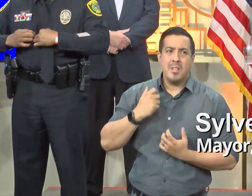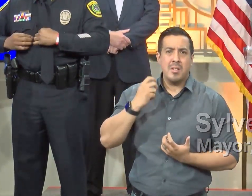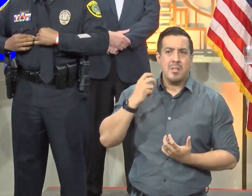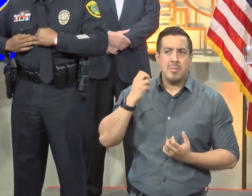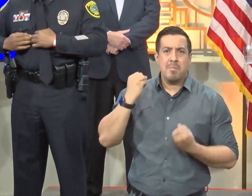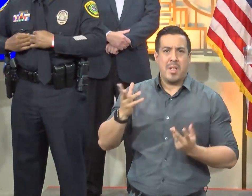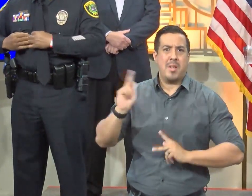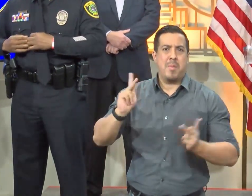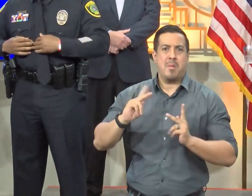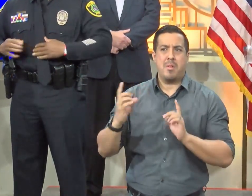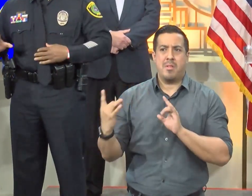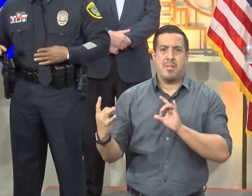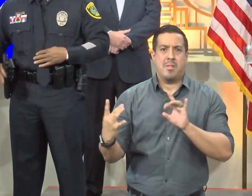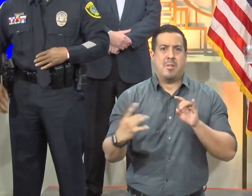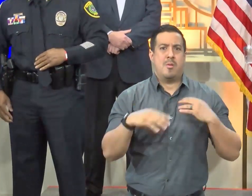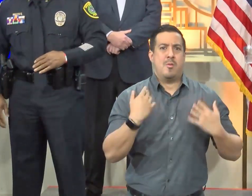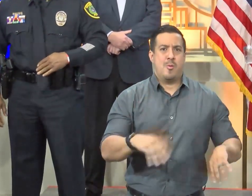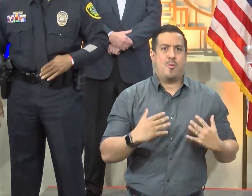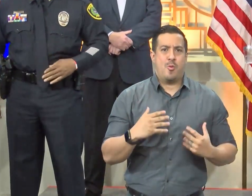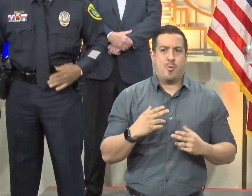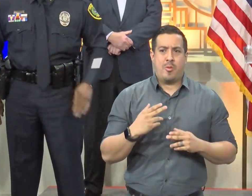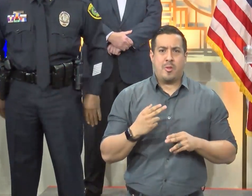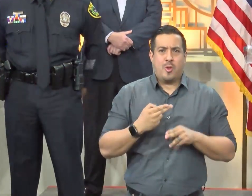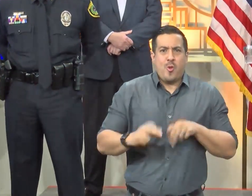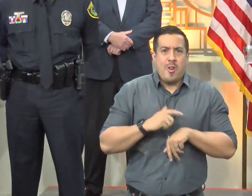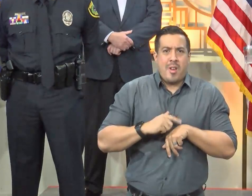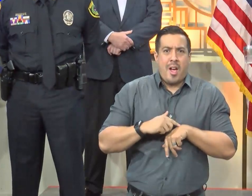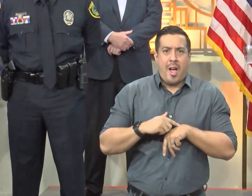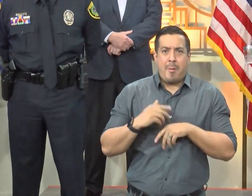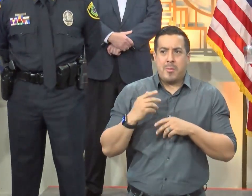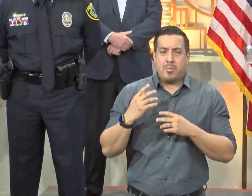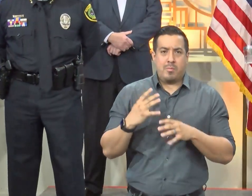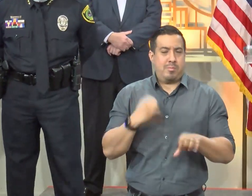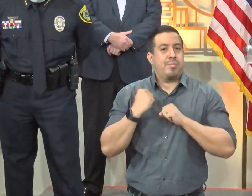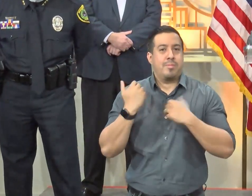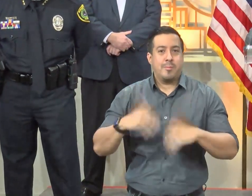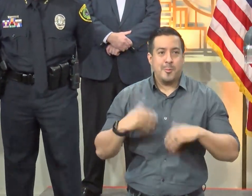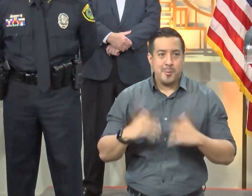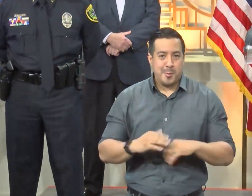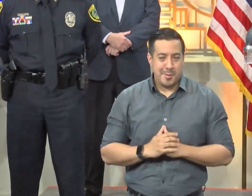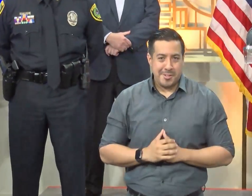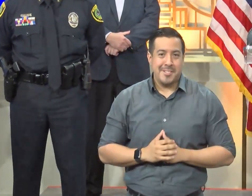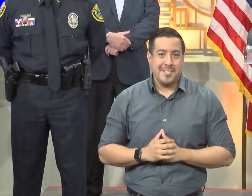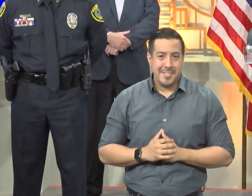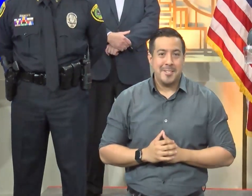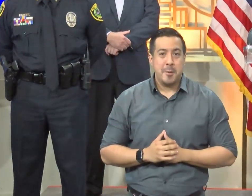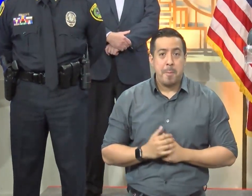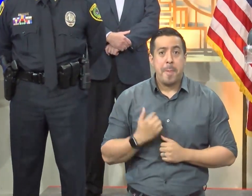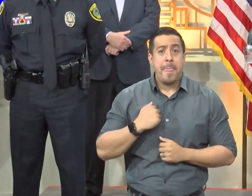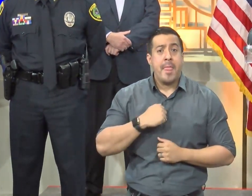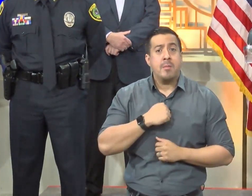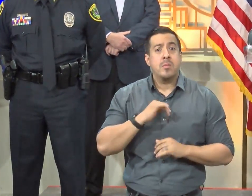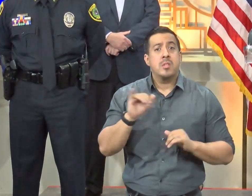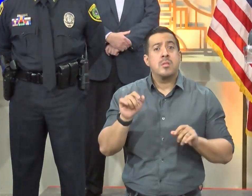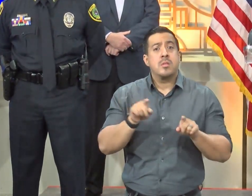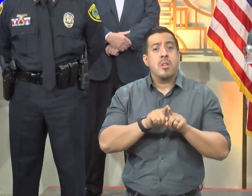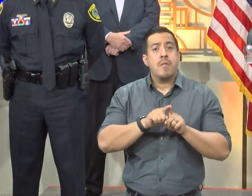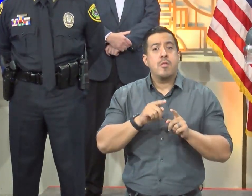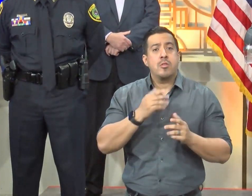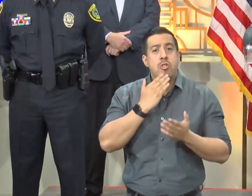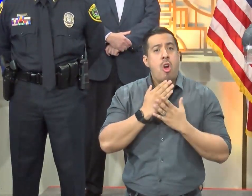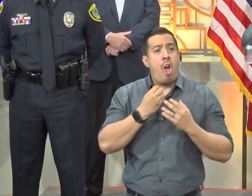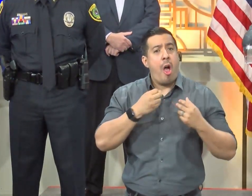so many people in such a short period of time. And I've had the opportunity to